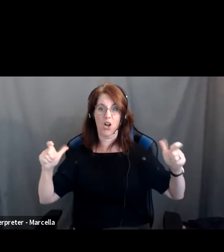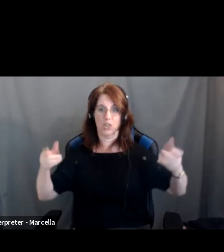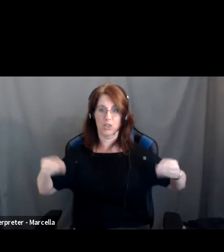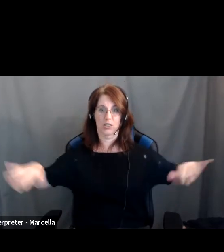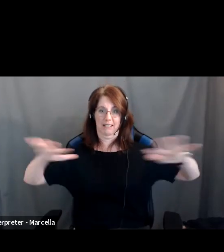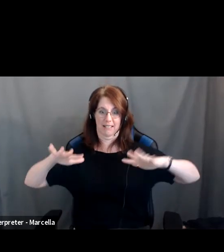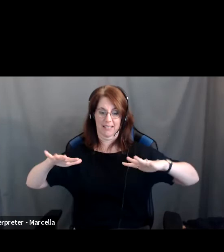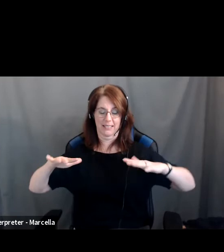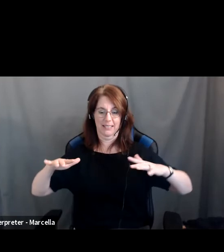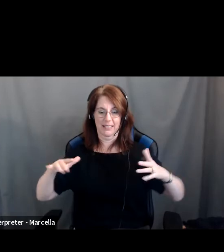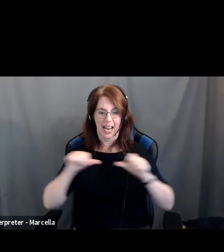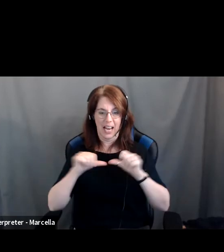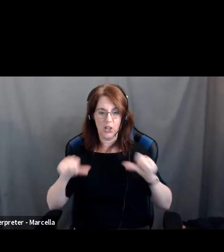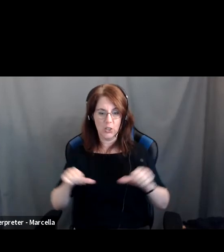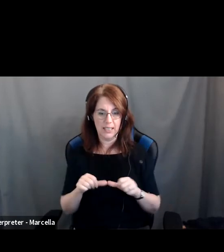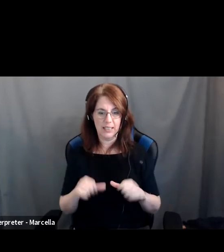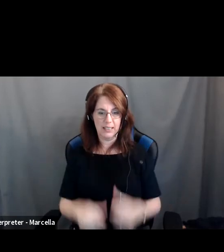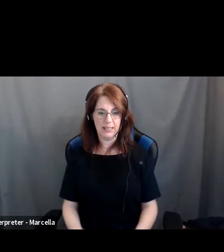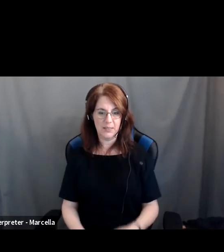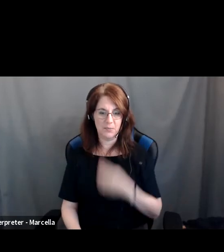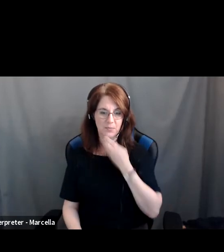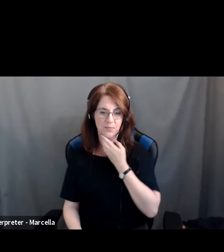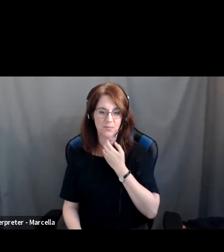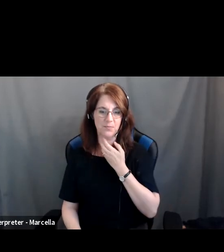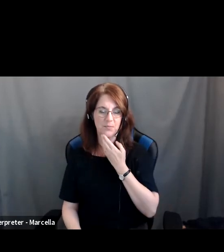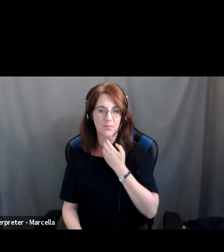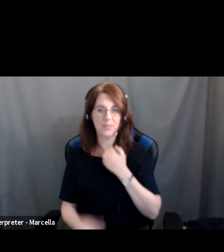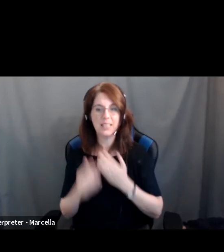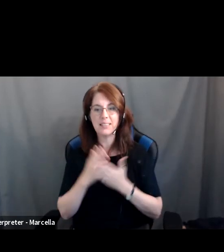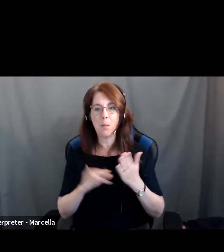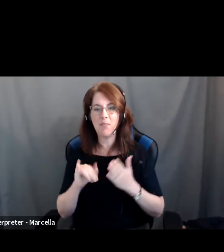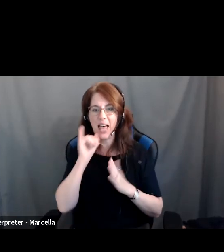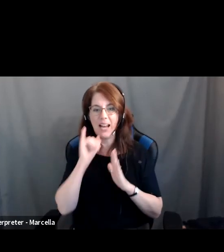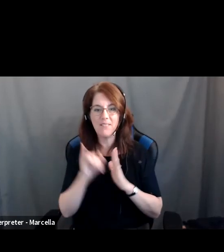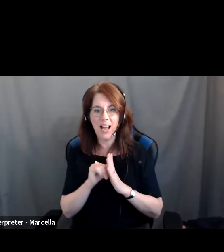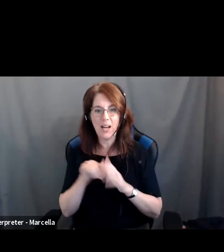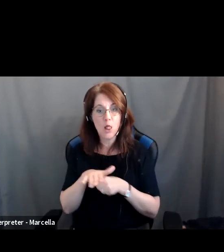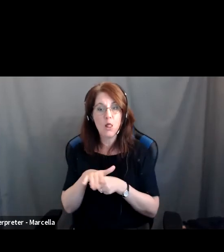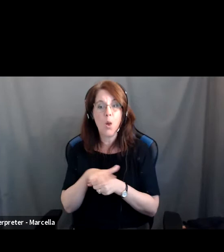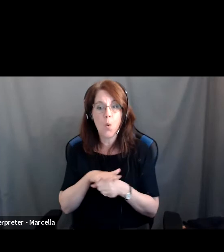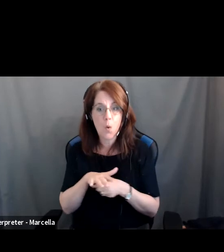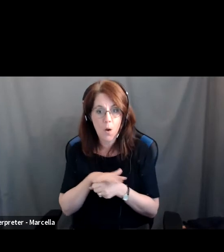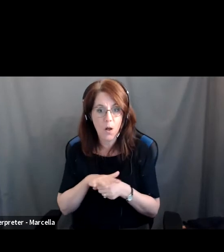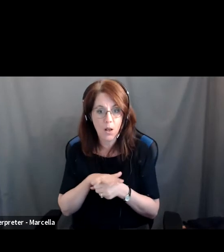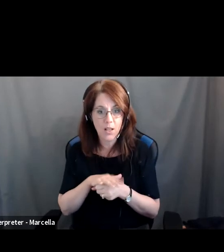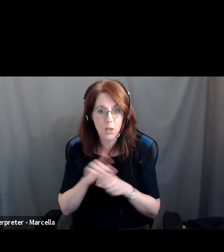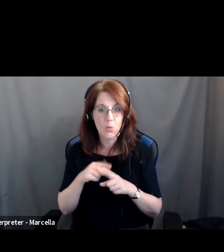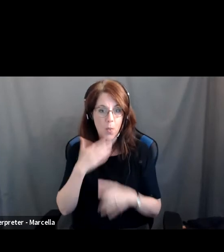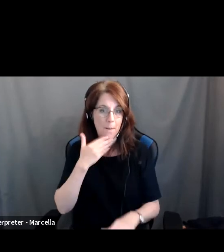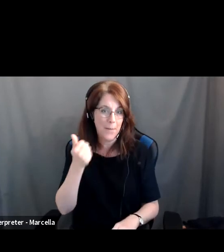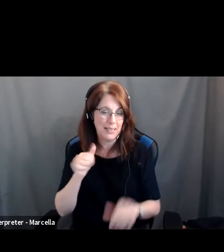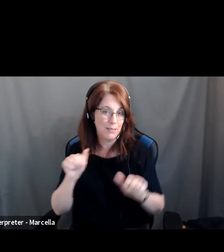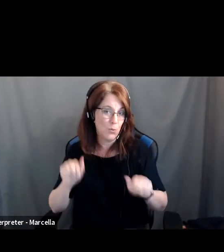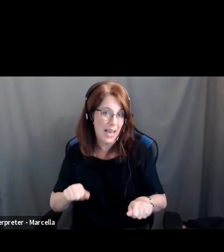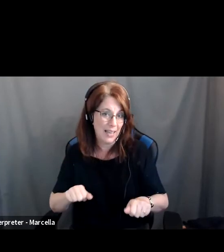areas. And that is where I think some of that identifying local to the best that you